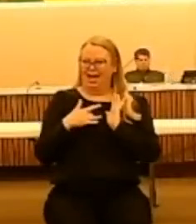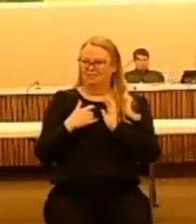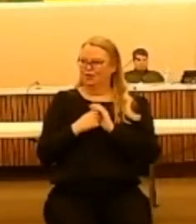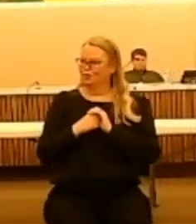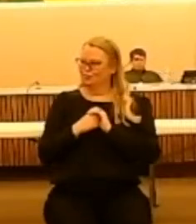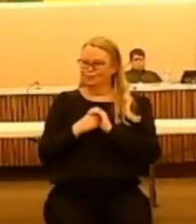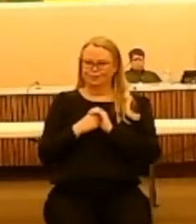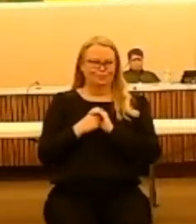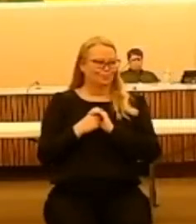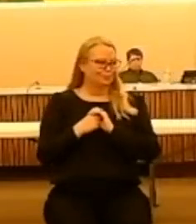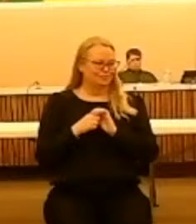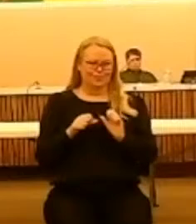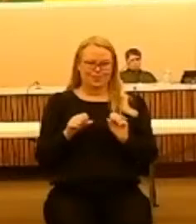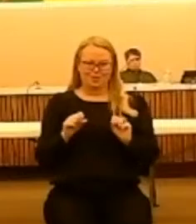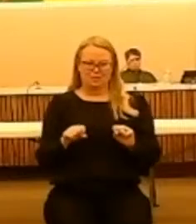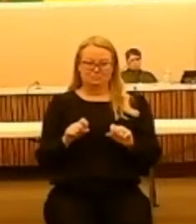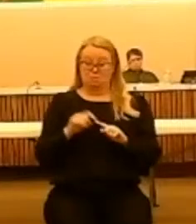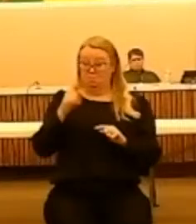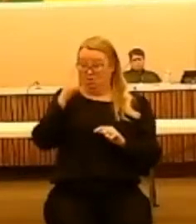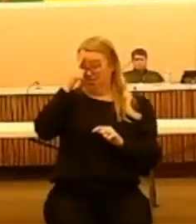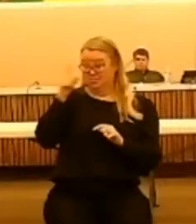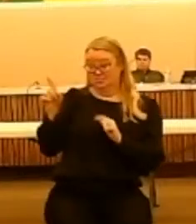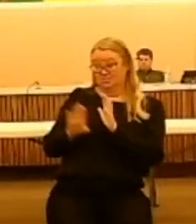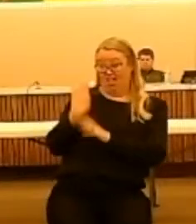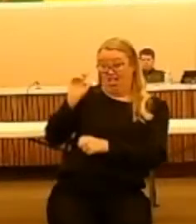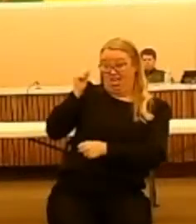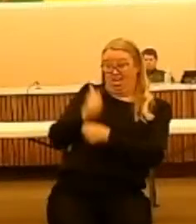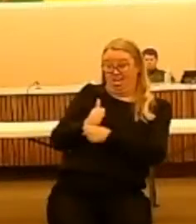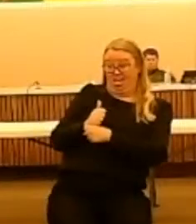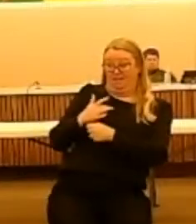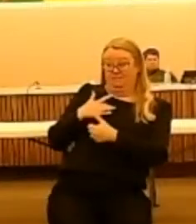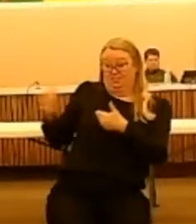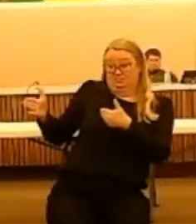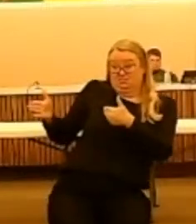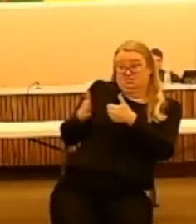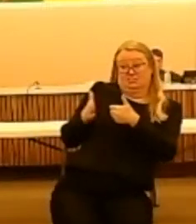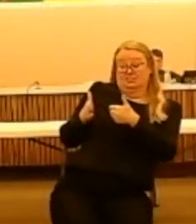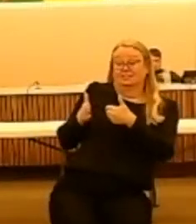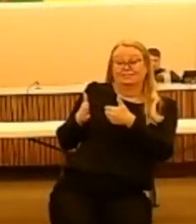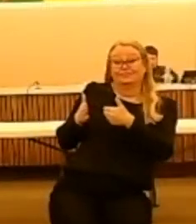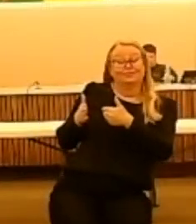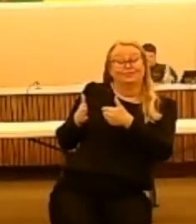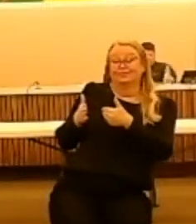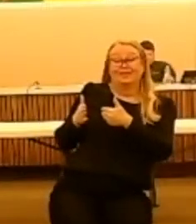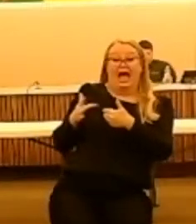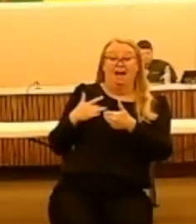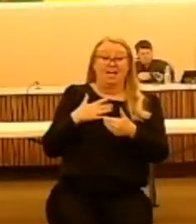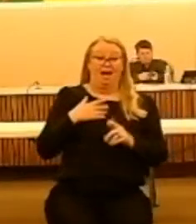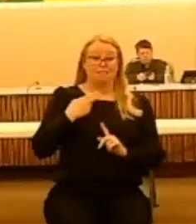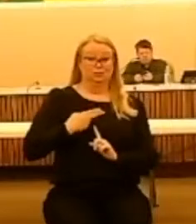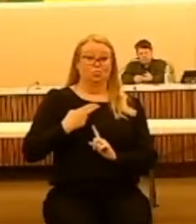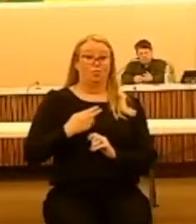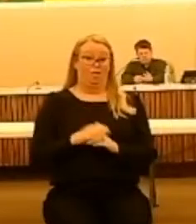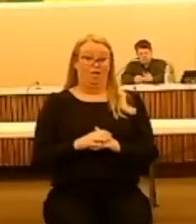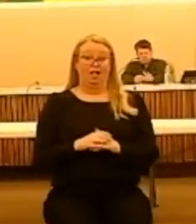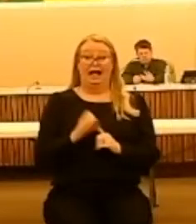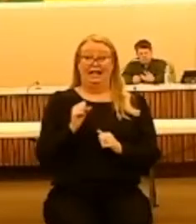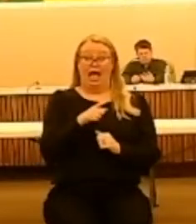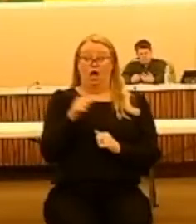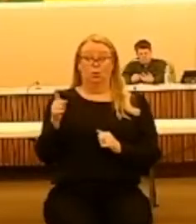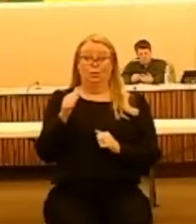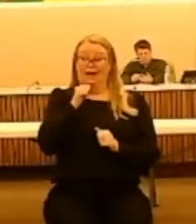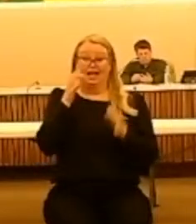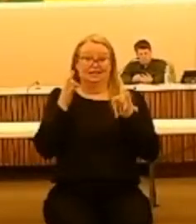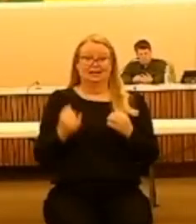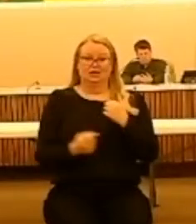physically close to this development and would feel the impact to our home and property, would it be possible to postpone the decision from